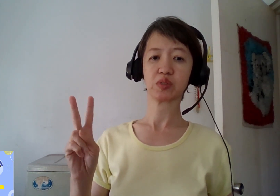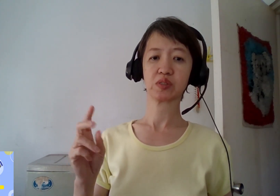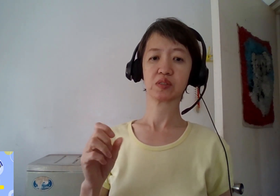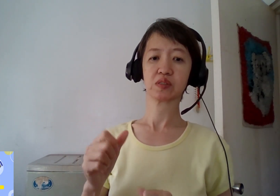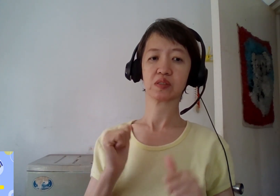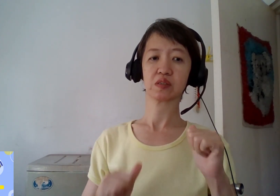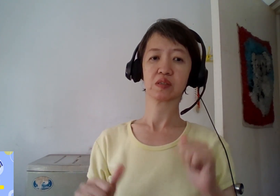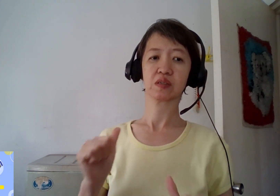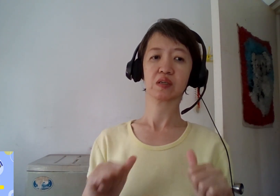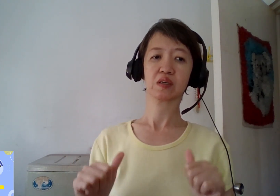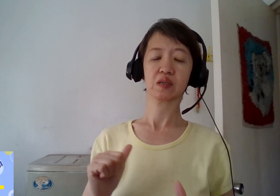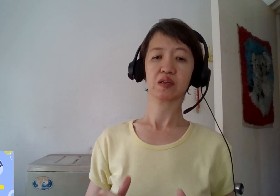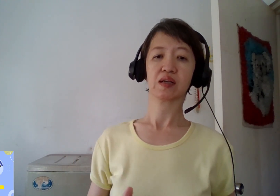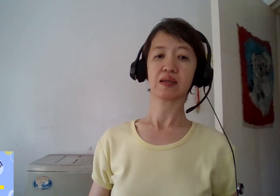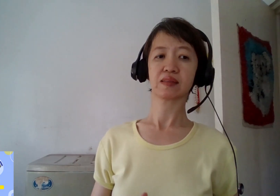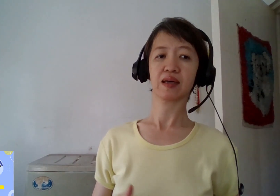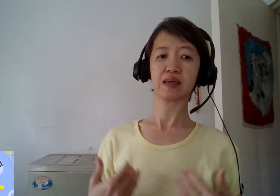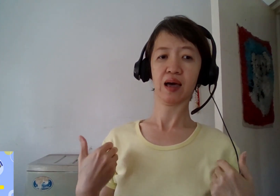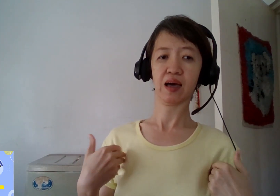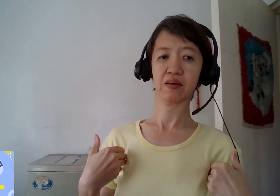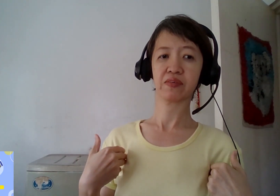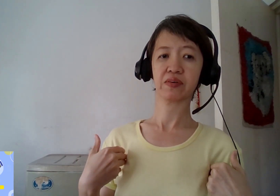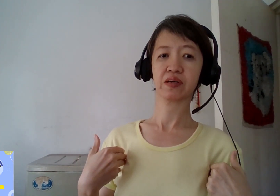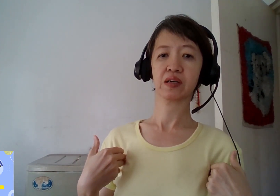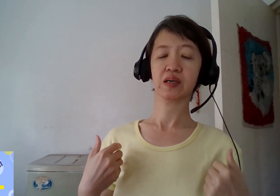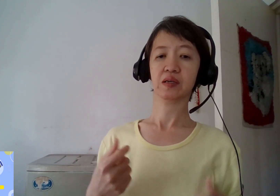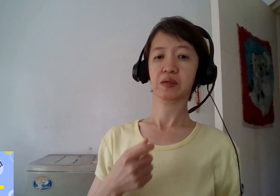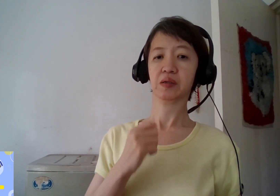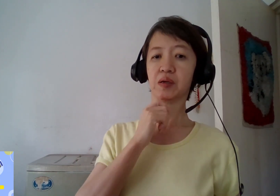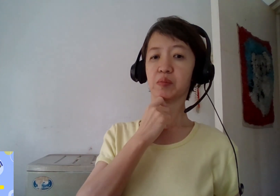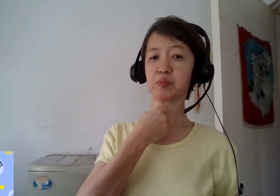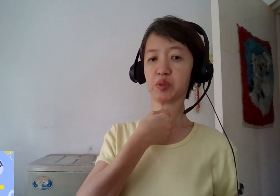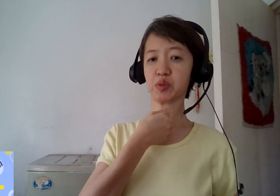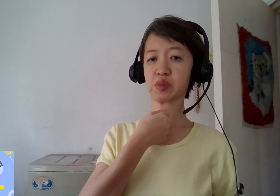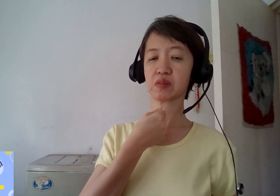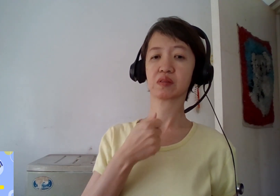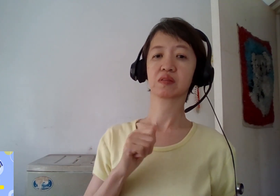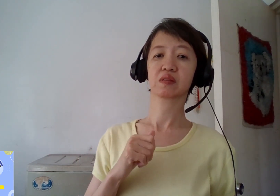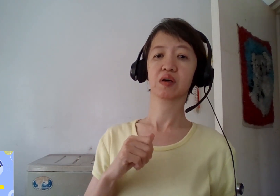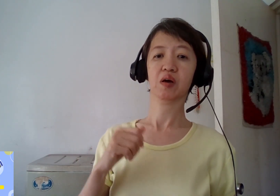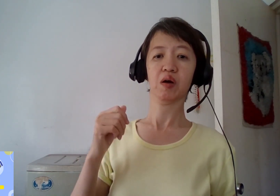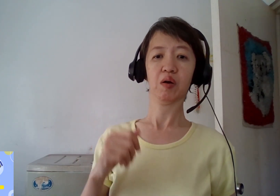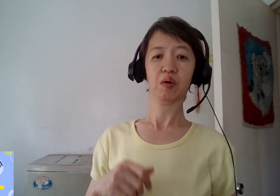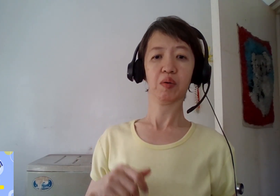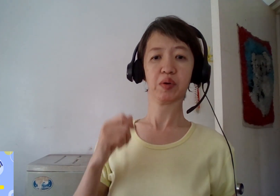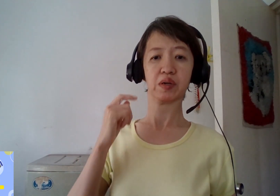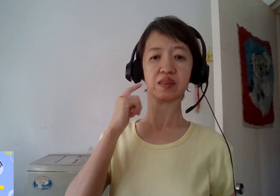shows that have mute or